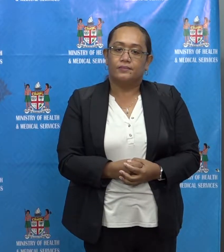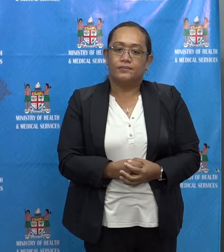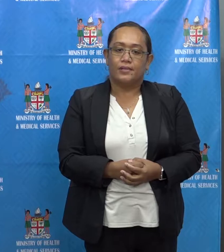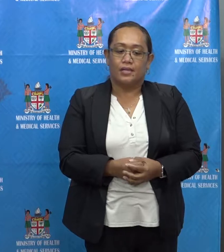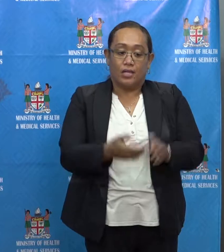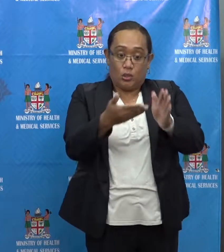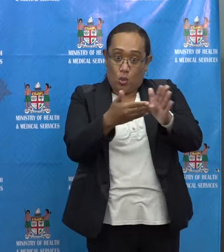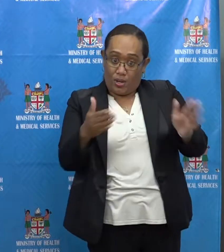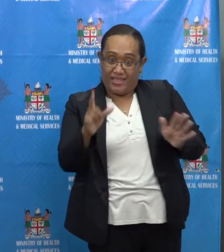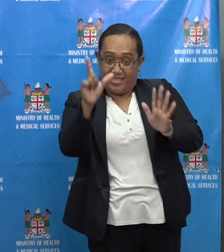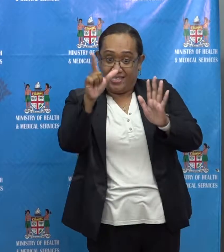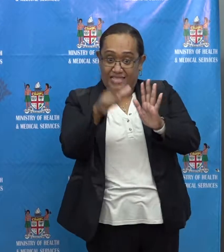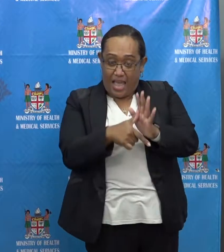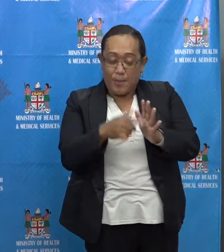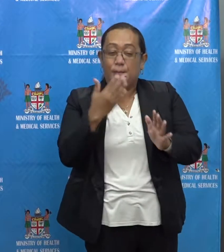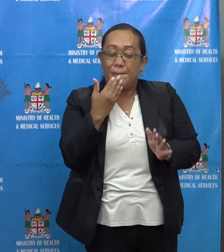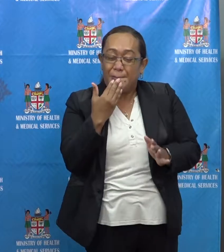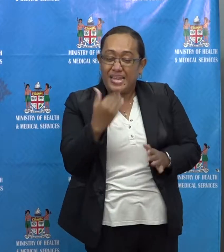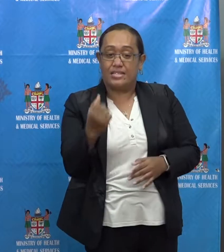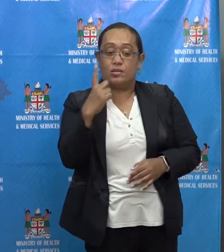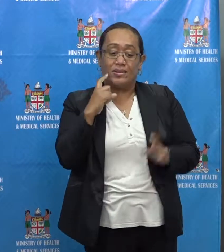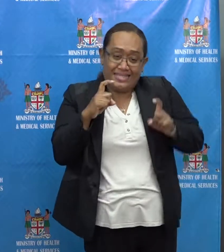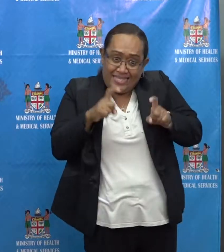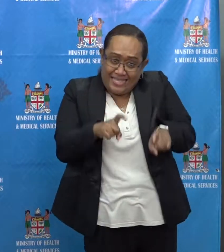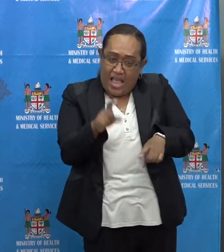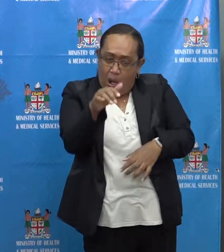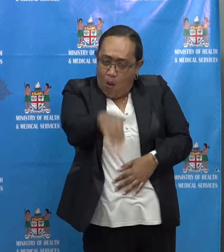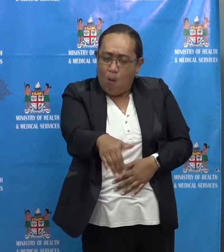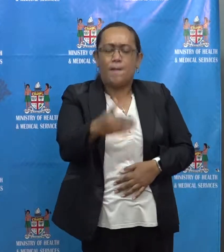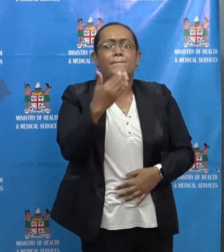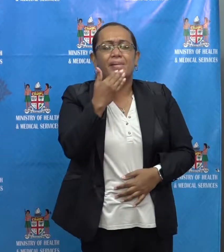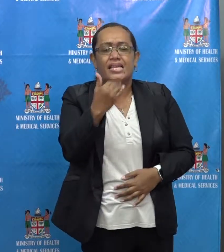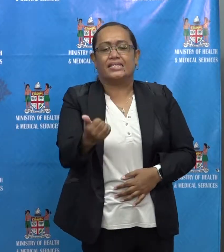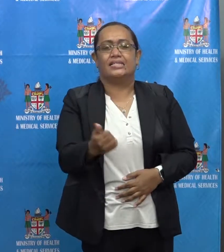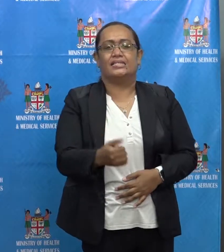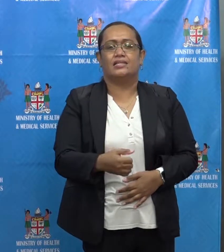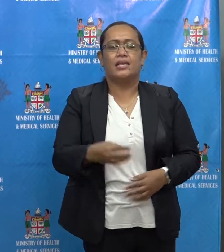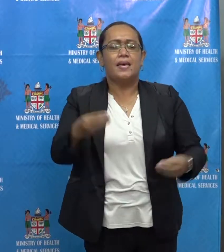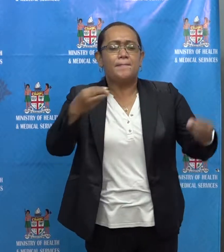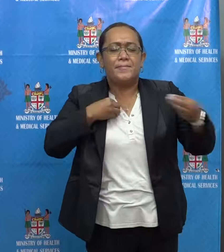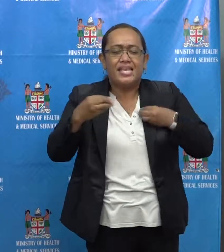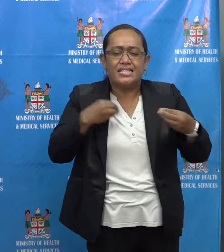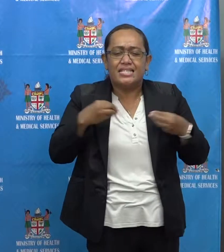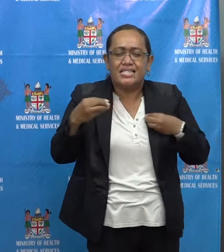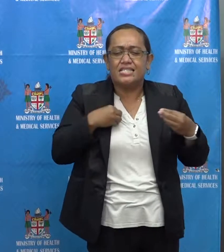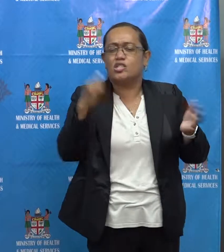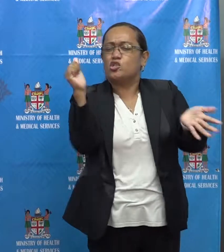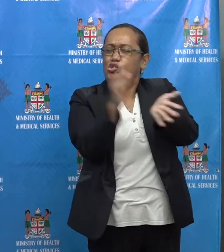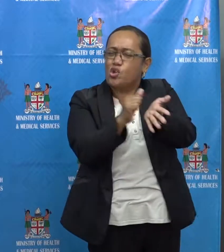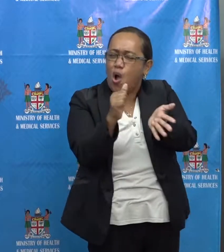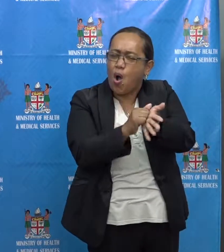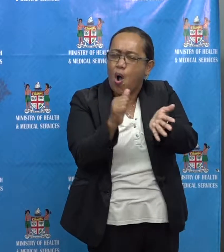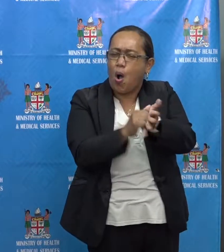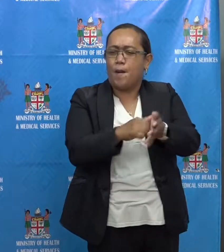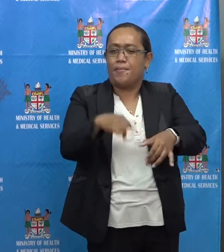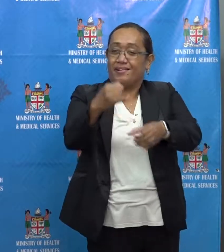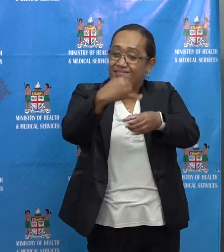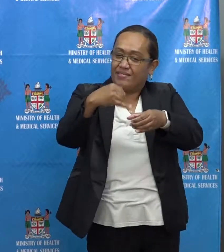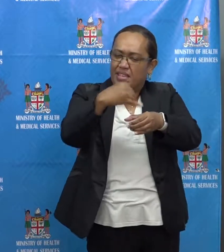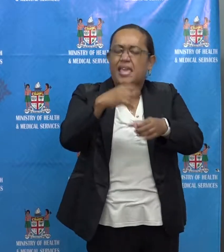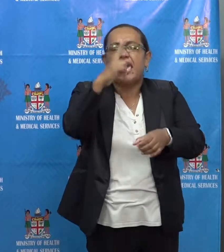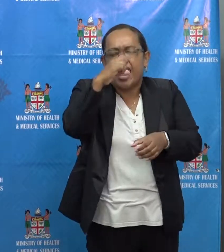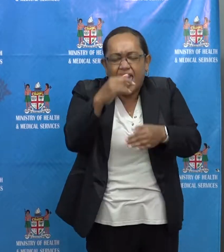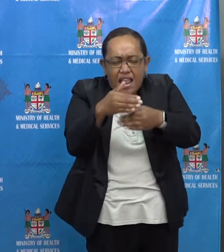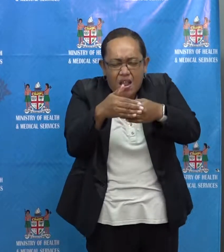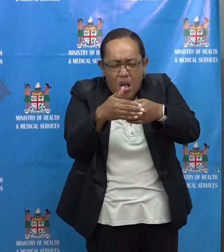During this period of restricted movement, businesses such as supermarkets and pharmacies may open at the